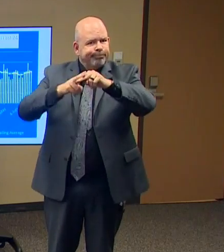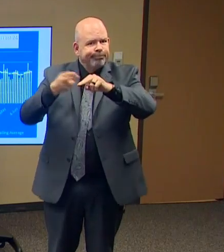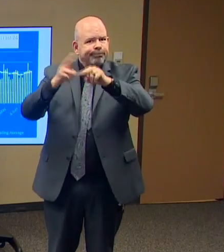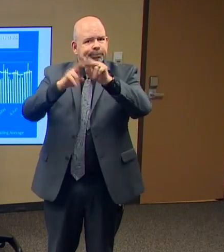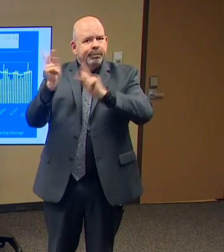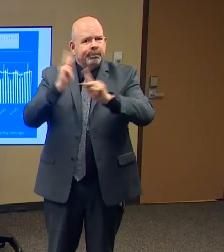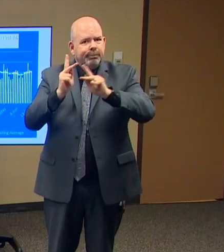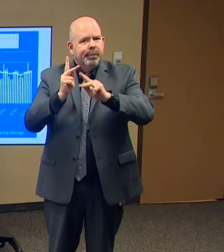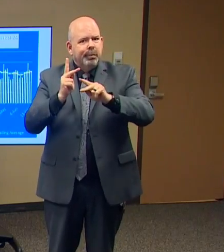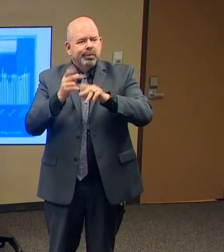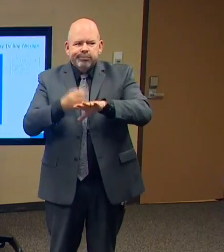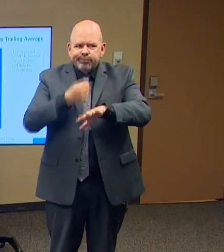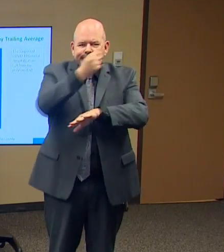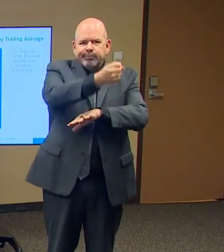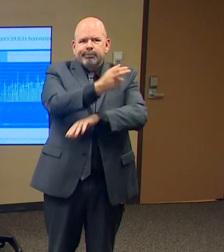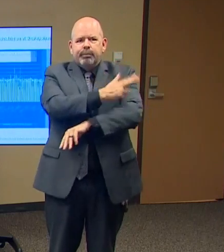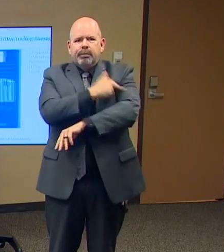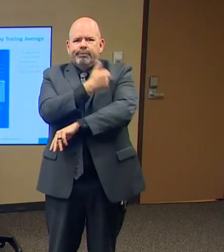Next slide